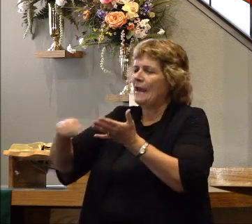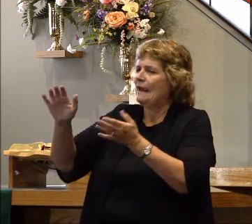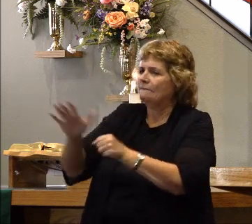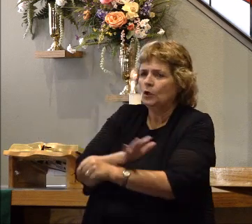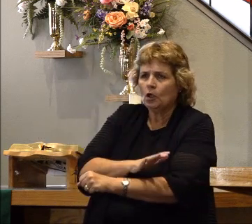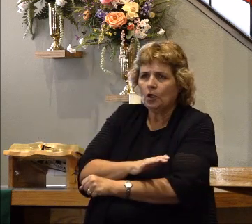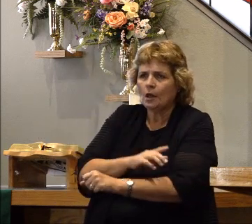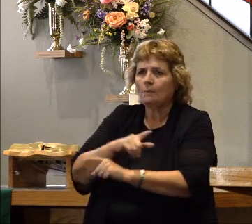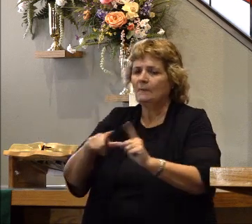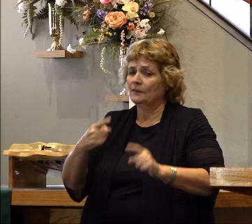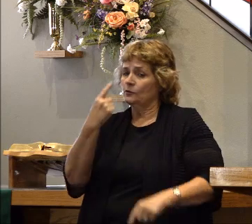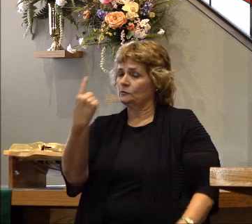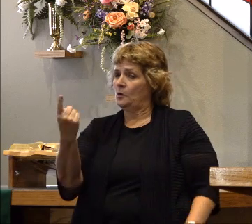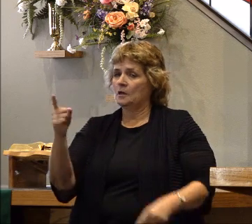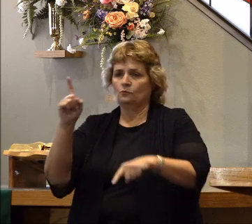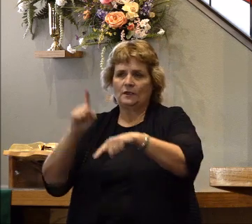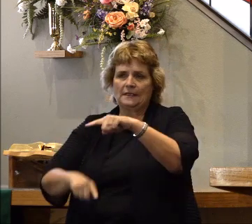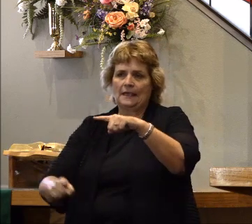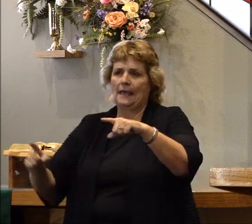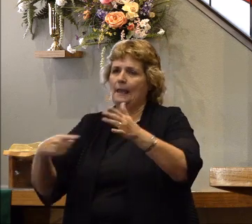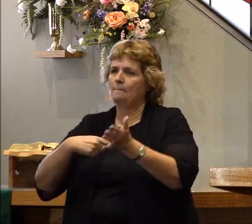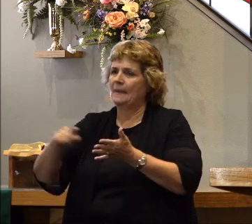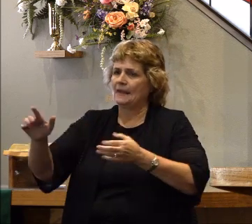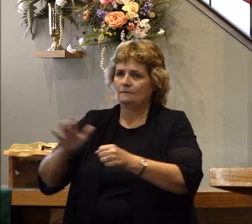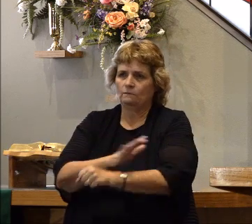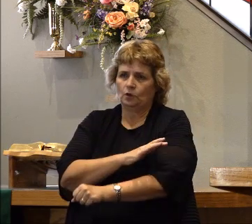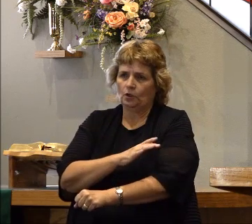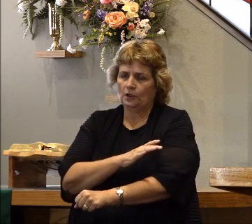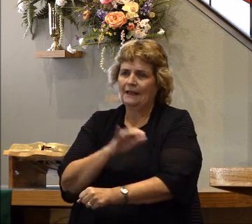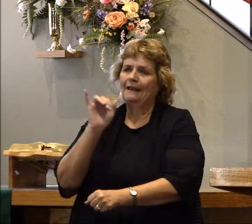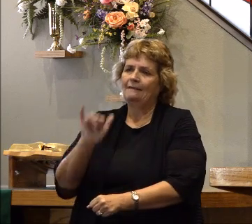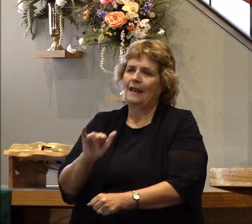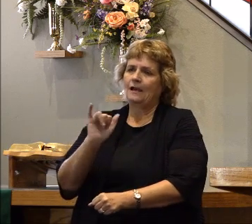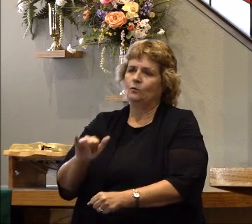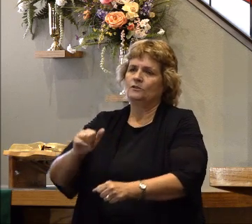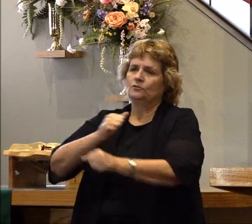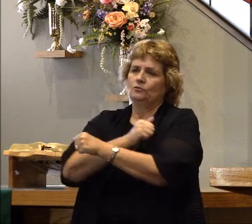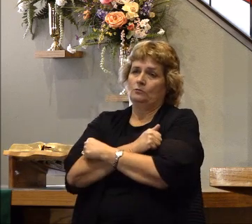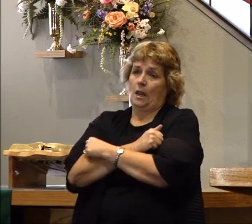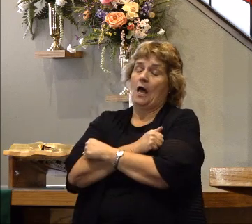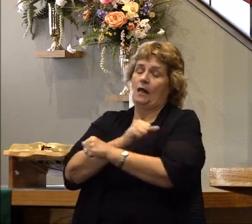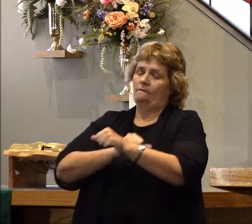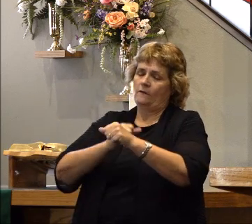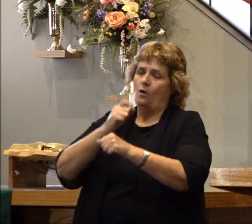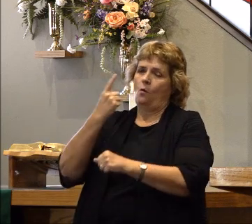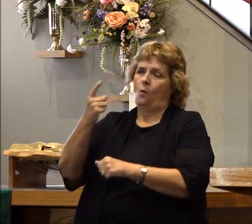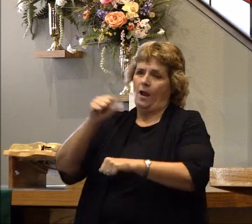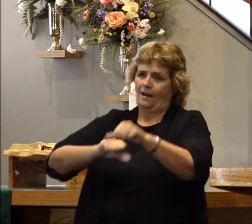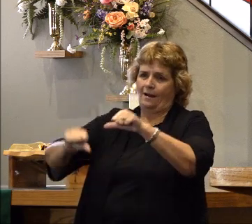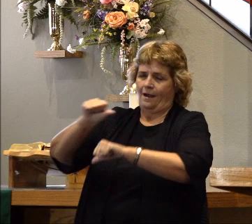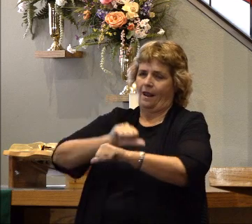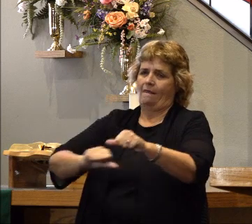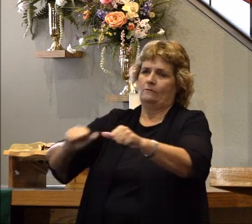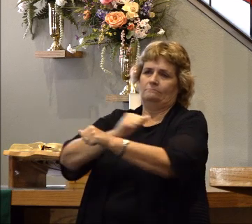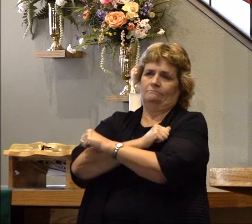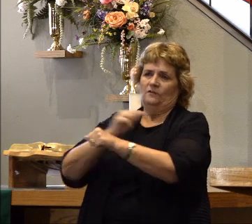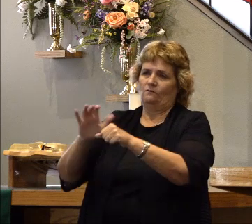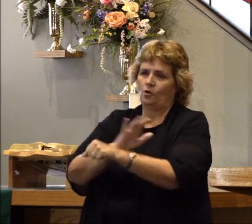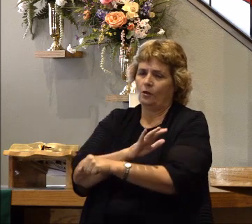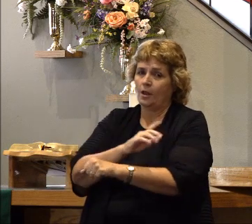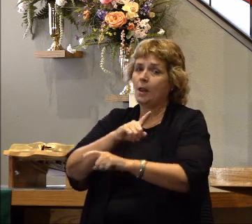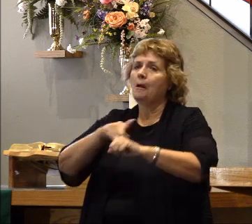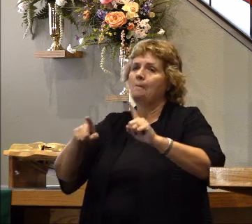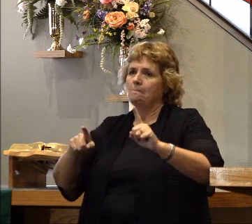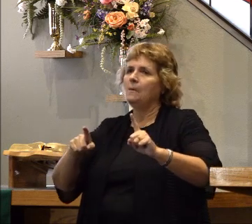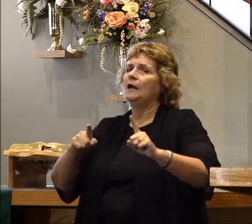full, which is to love one another. But chase that one with all that we are, especially with